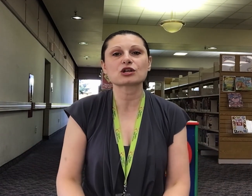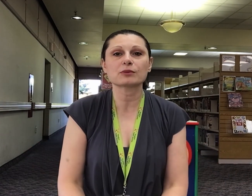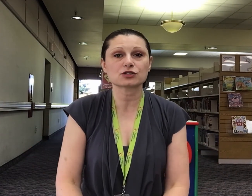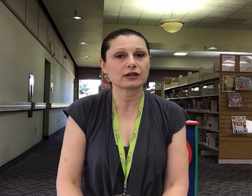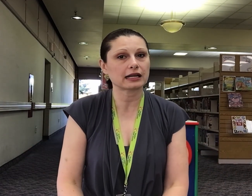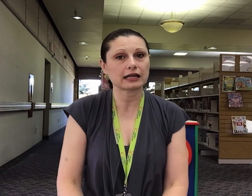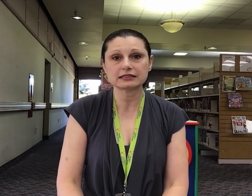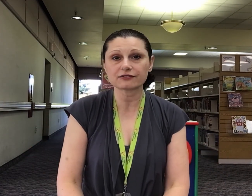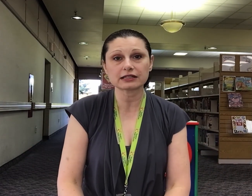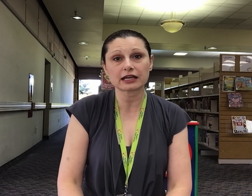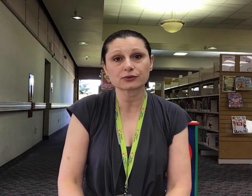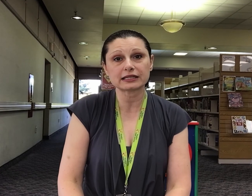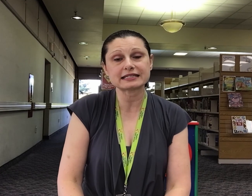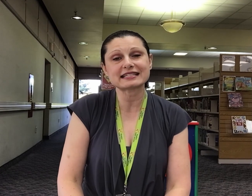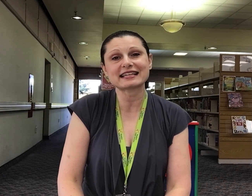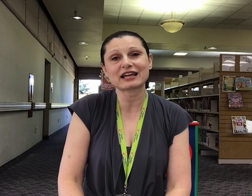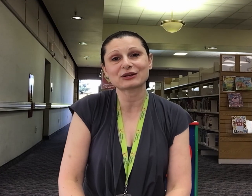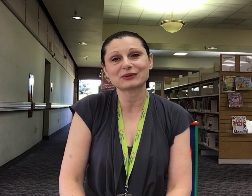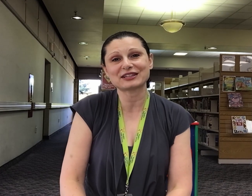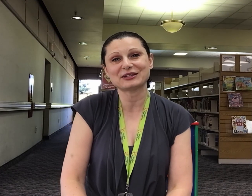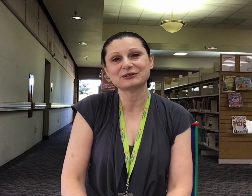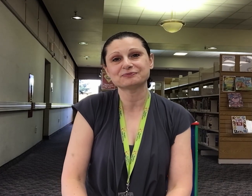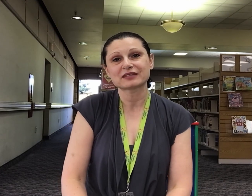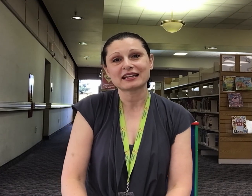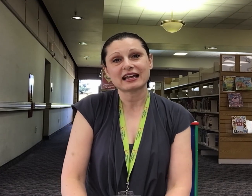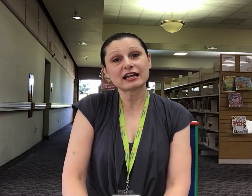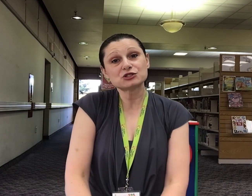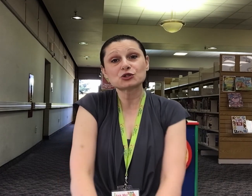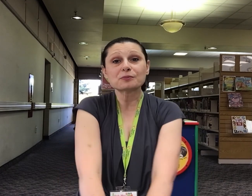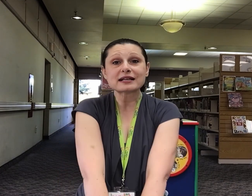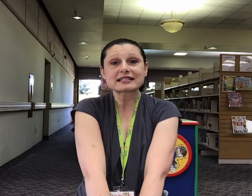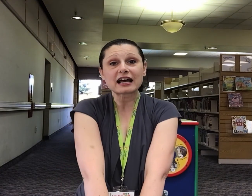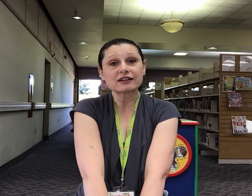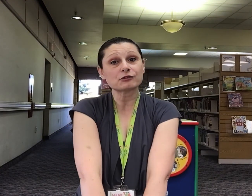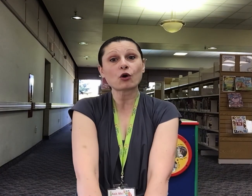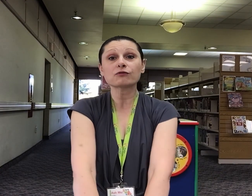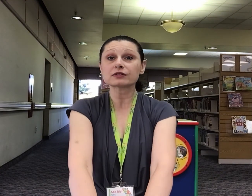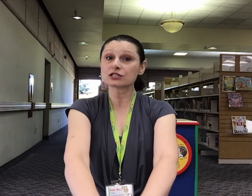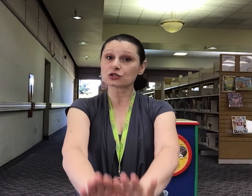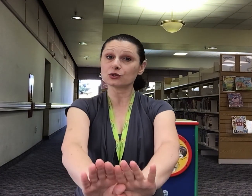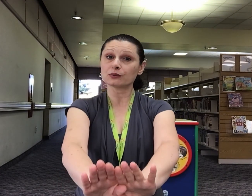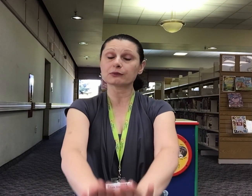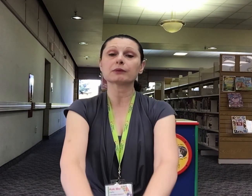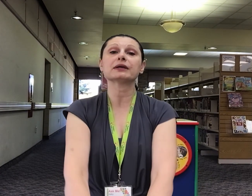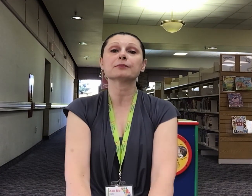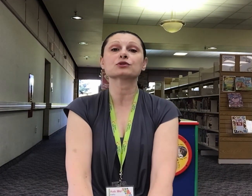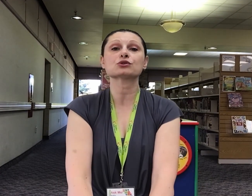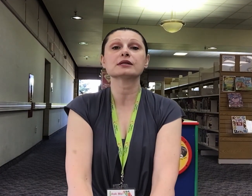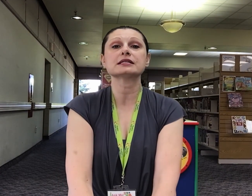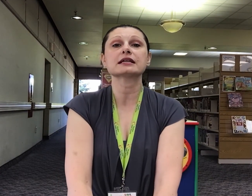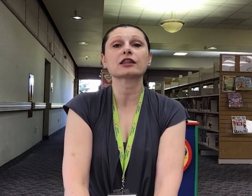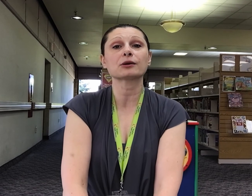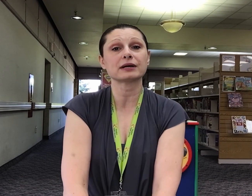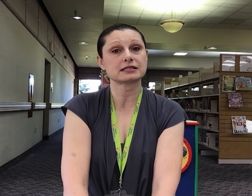much fun. I definitely like reading together with you. And I do miss that. Hopefully soon we will be able to read together. But till